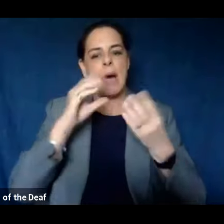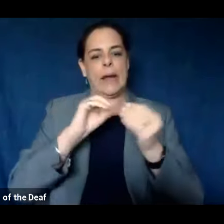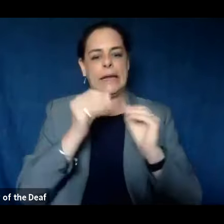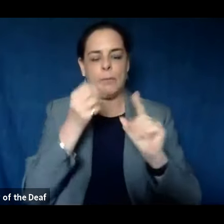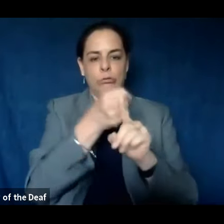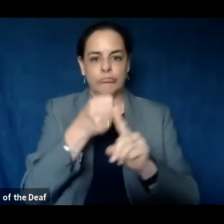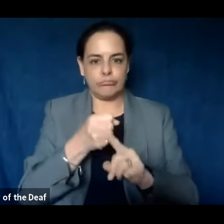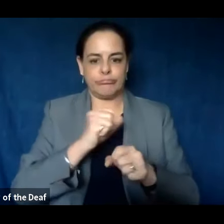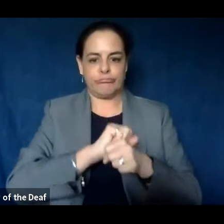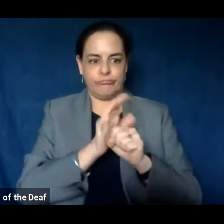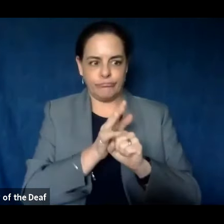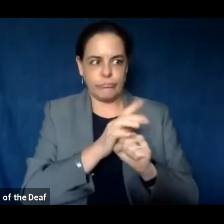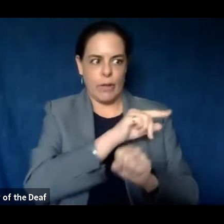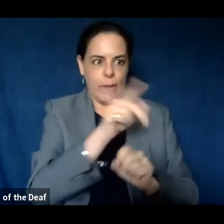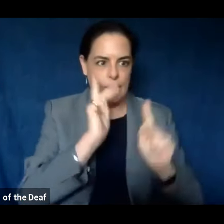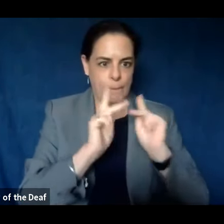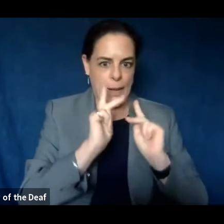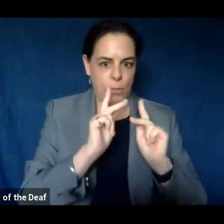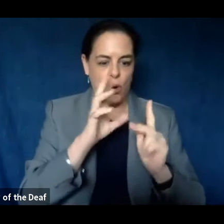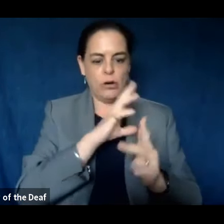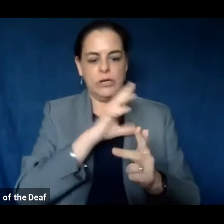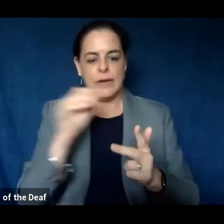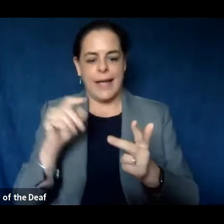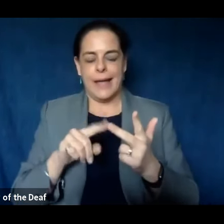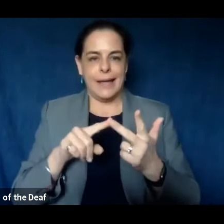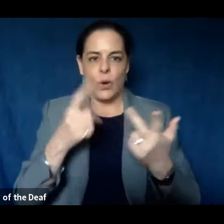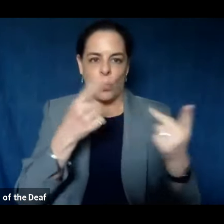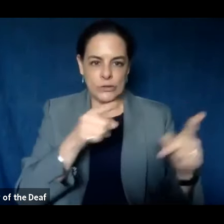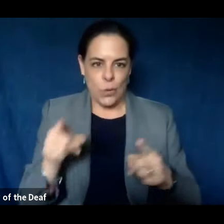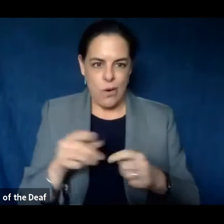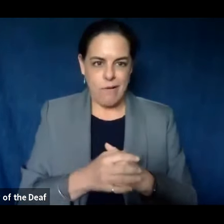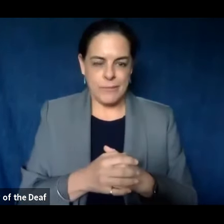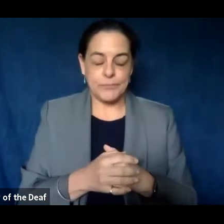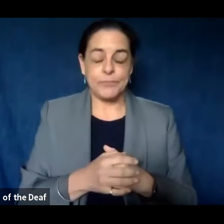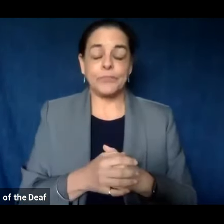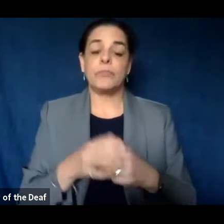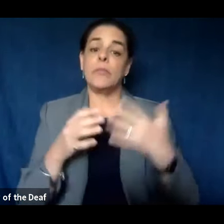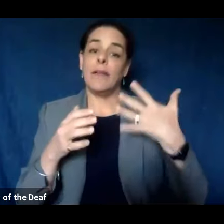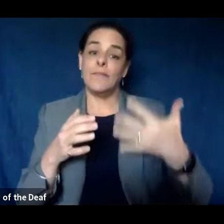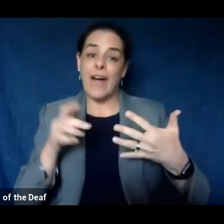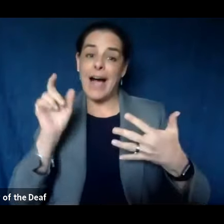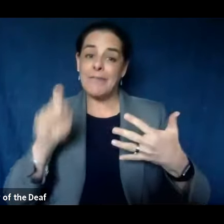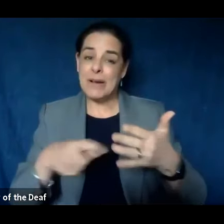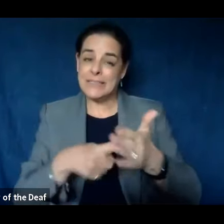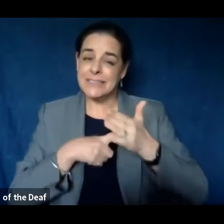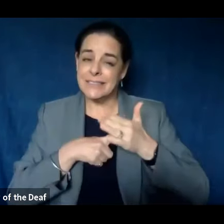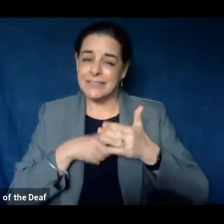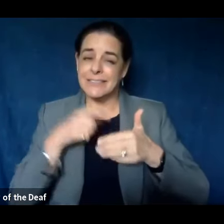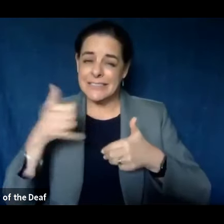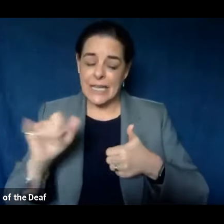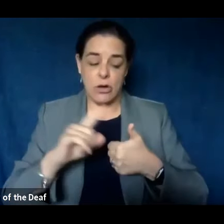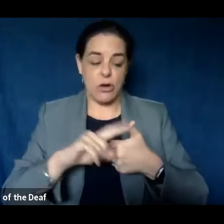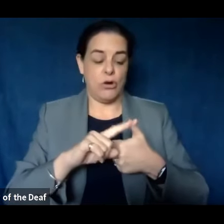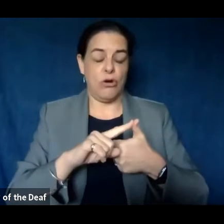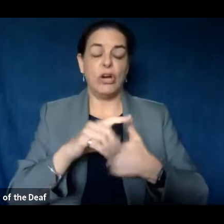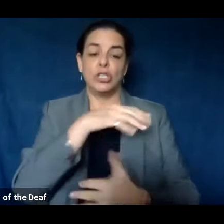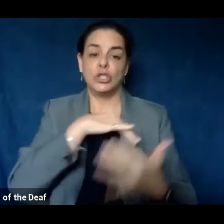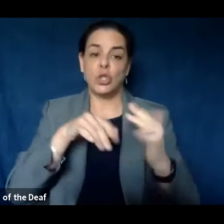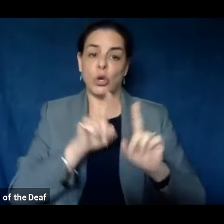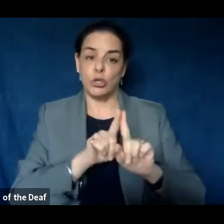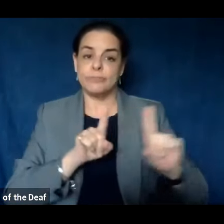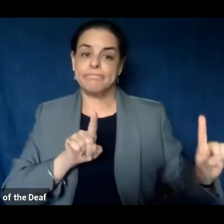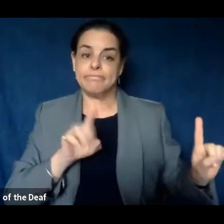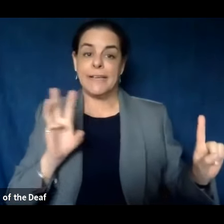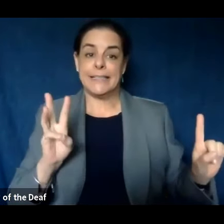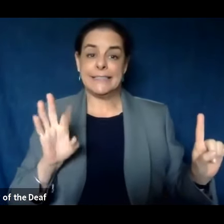5 core principles that need to be followed. Practice social distancing, 6 feet apart.